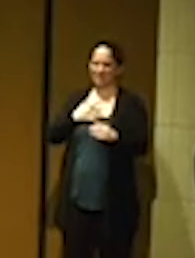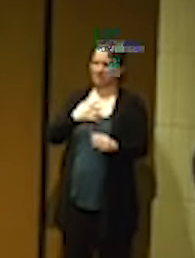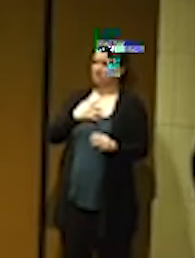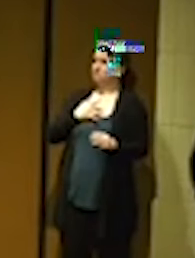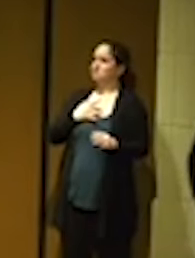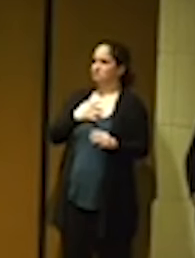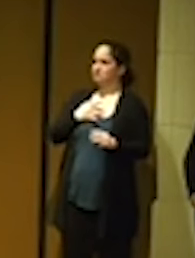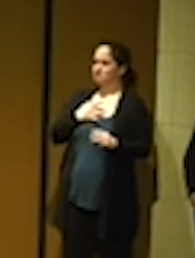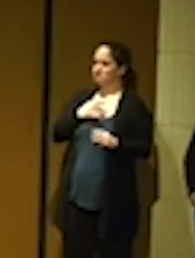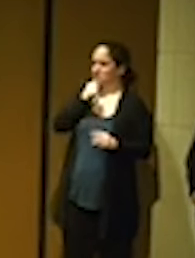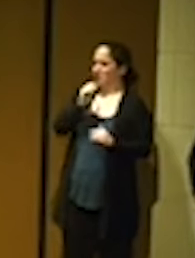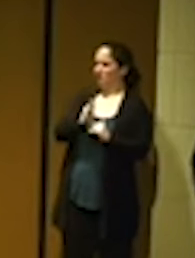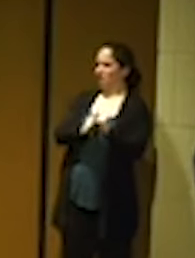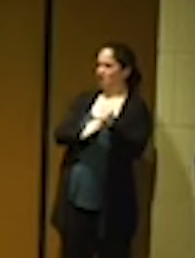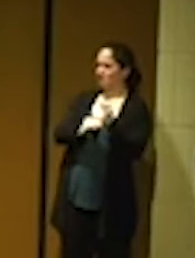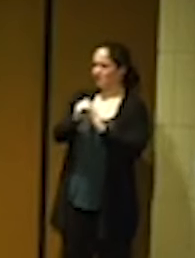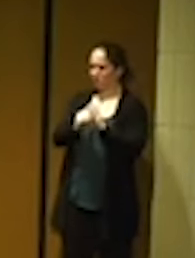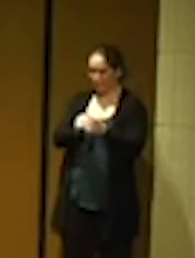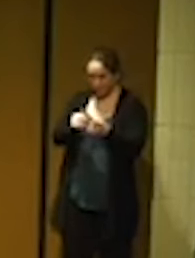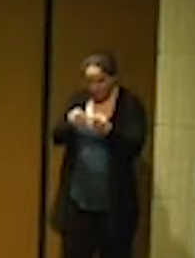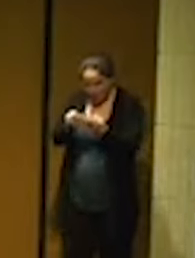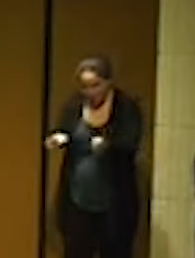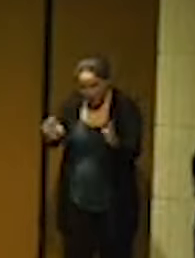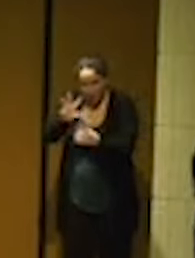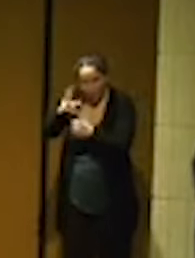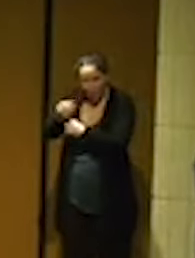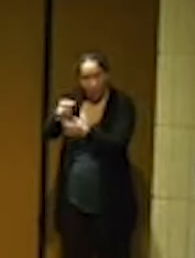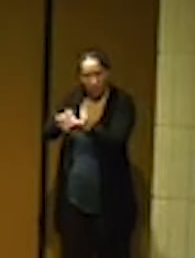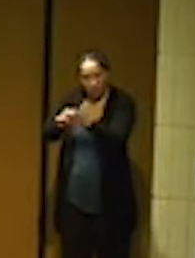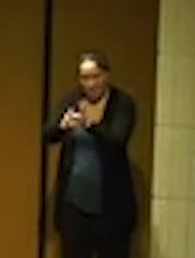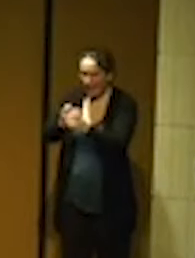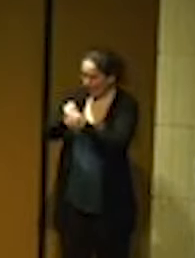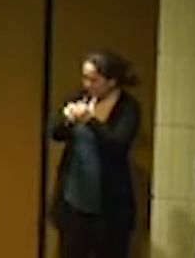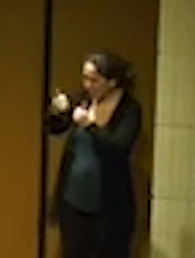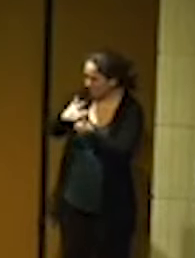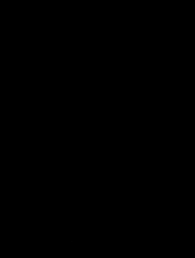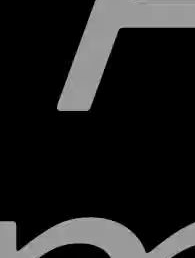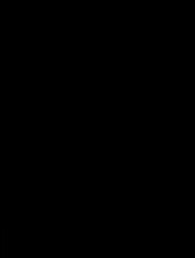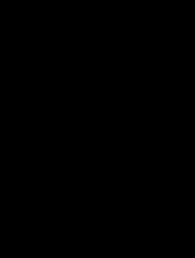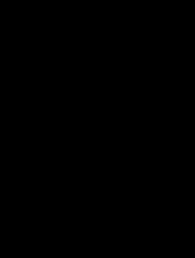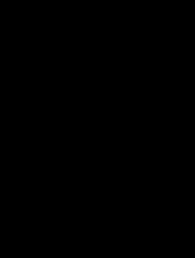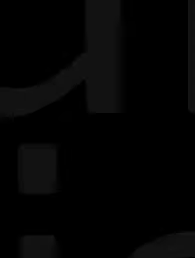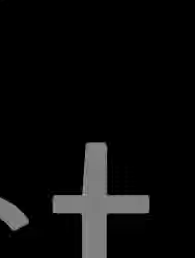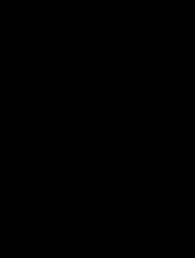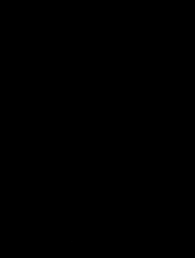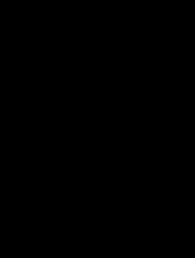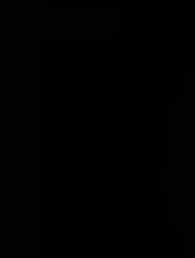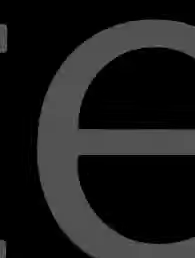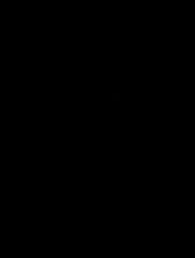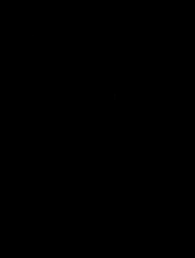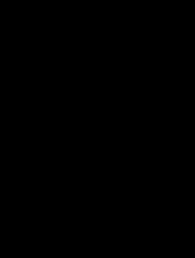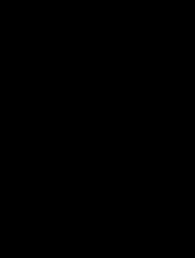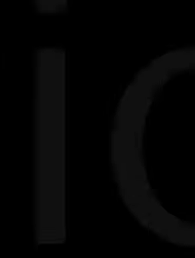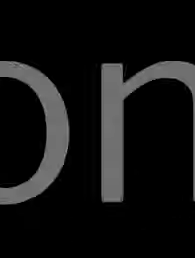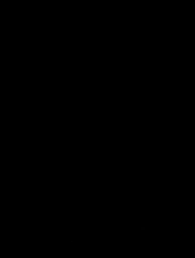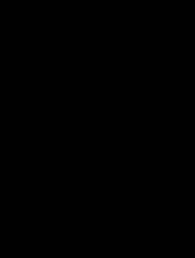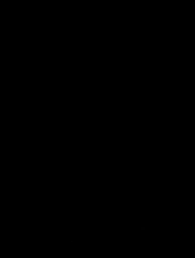And I don't think we have a public culture that allows us to become unsettled in any situation.